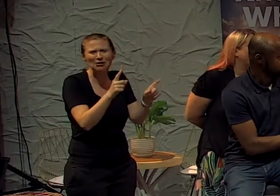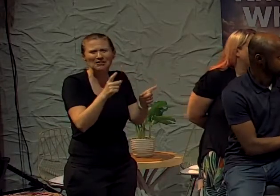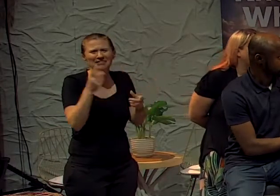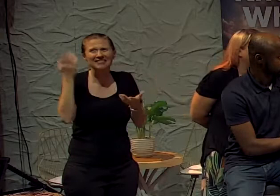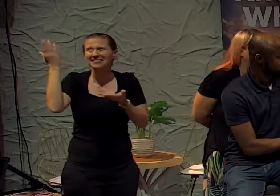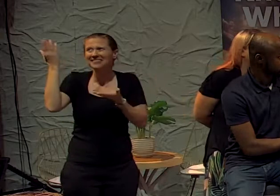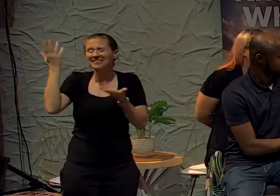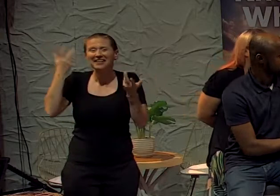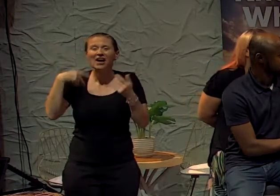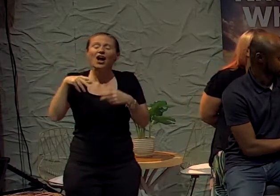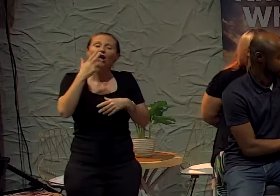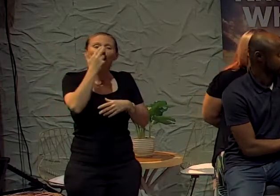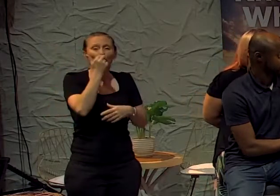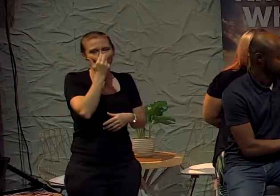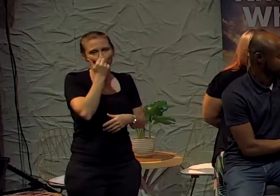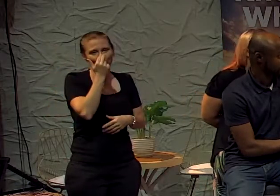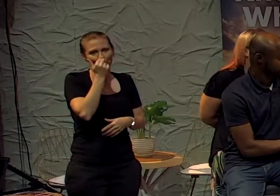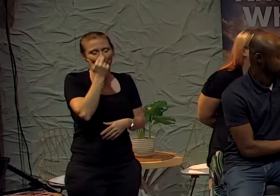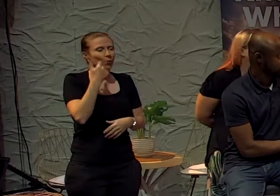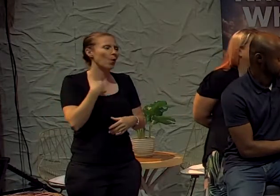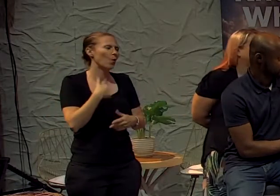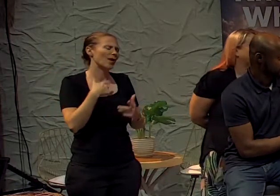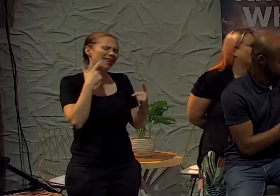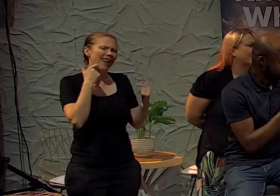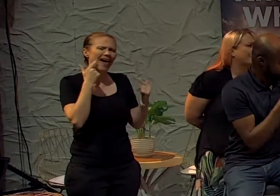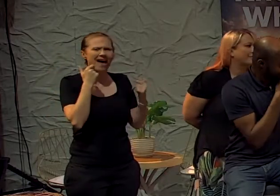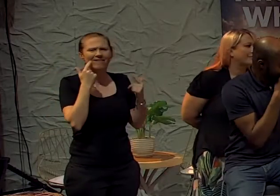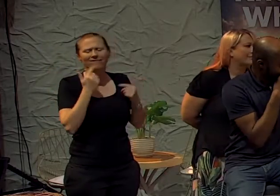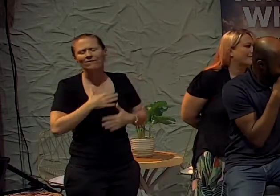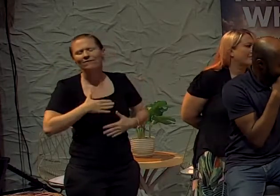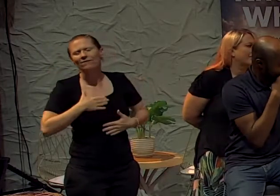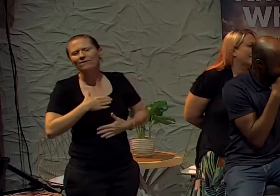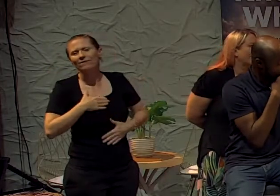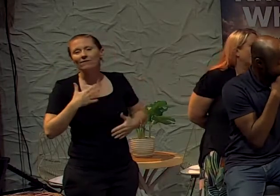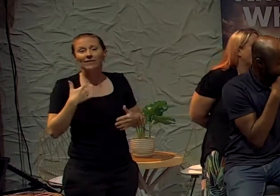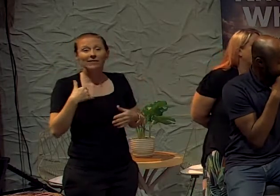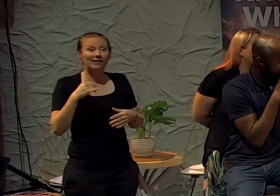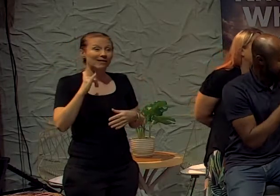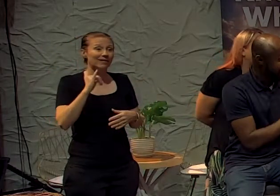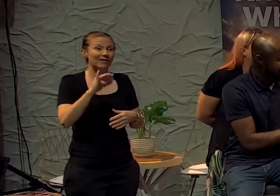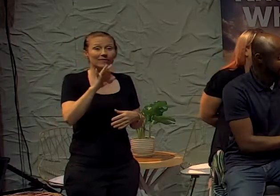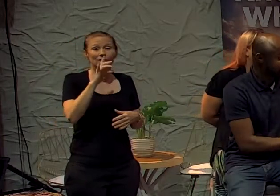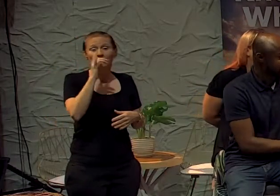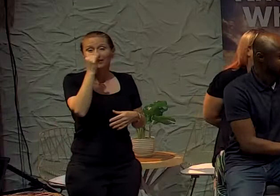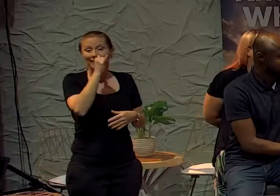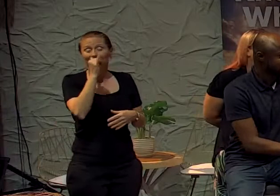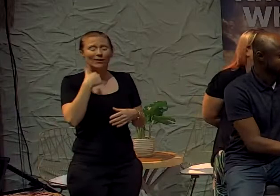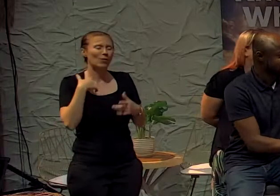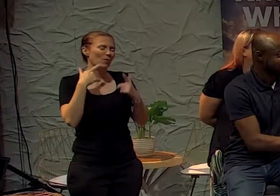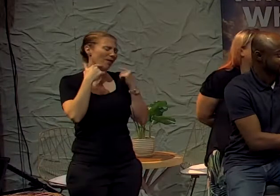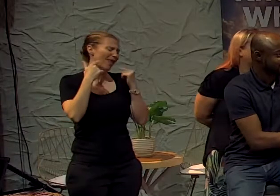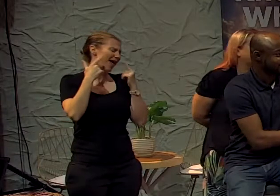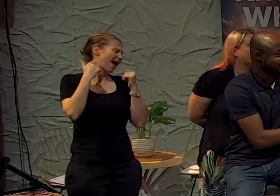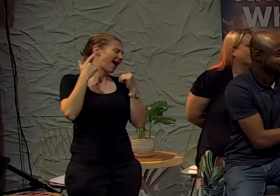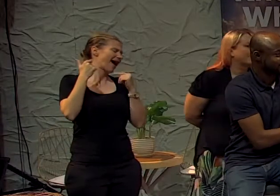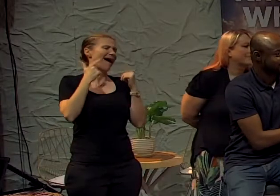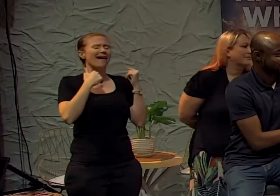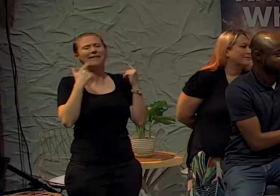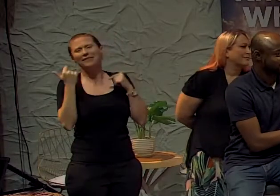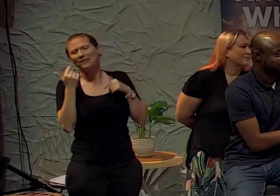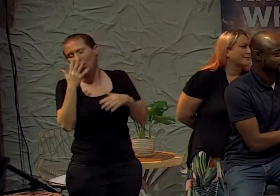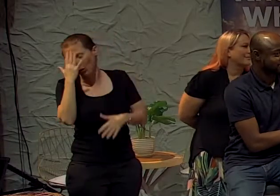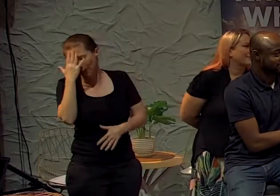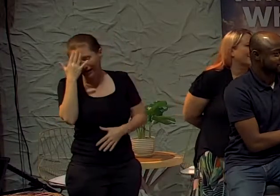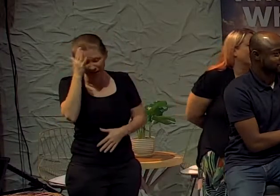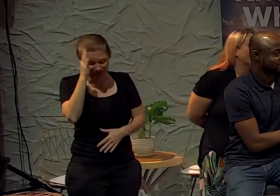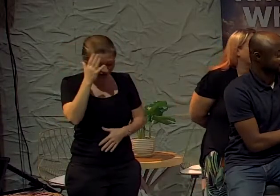just humor. Put humor. If we laugh at stuff, and we're, when it gets really silly, we'll be laughing our heads off just because we're like, oh